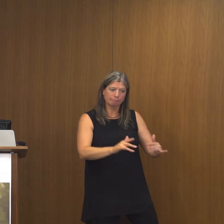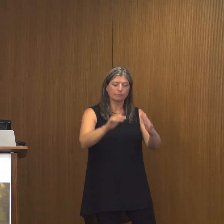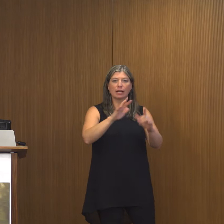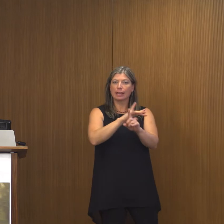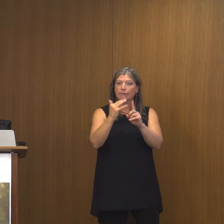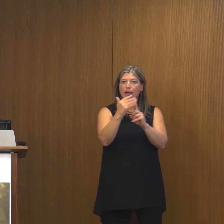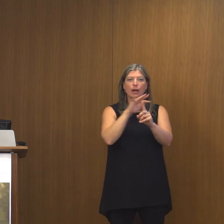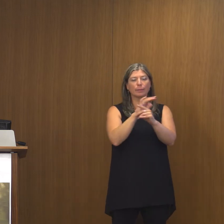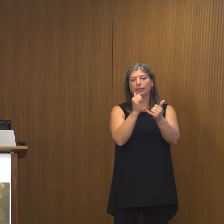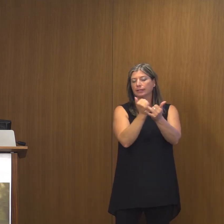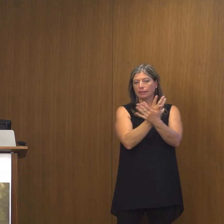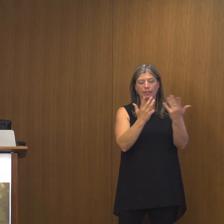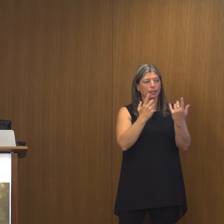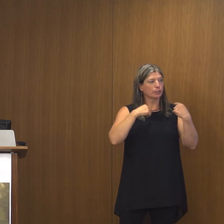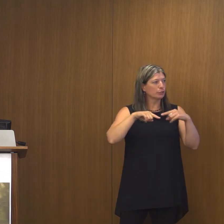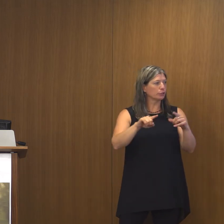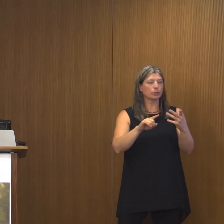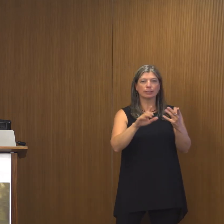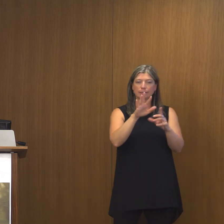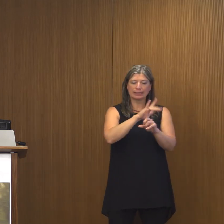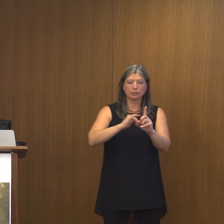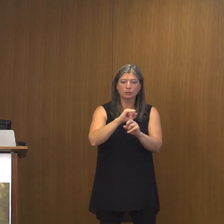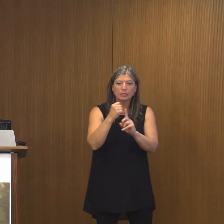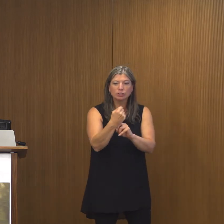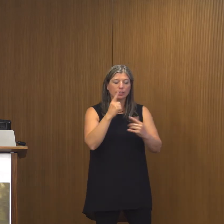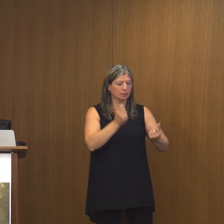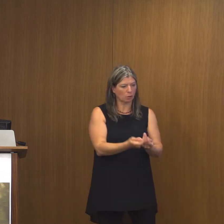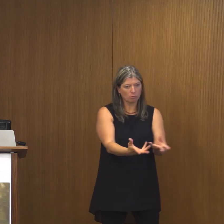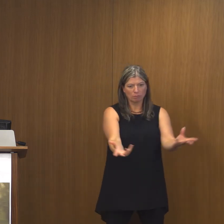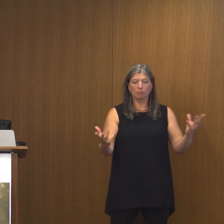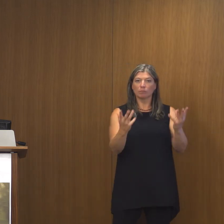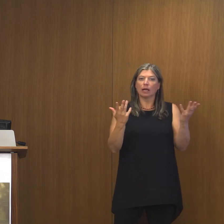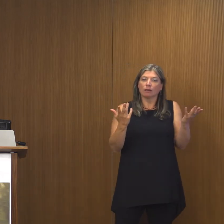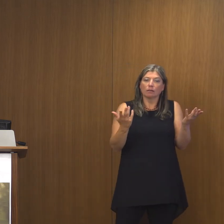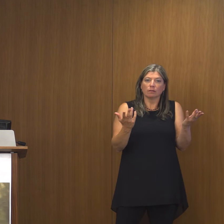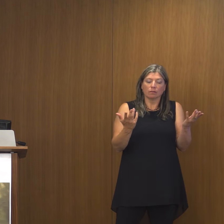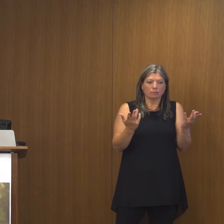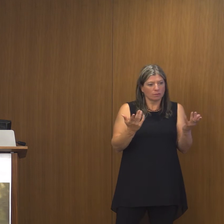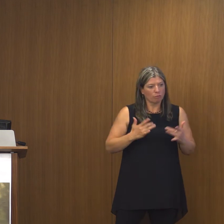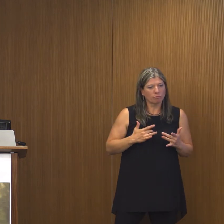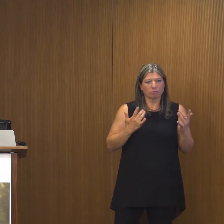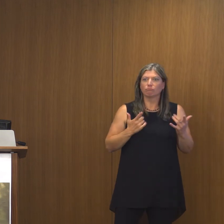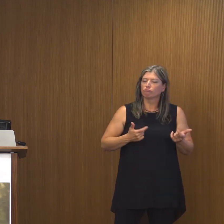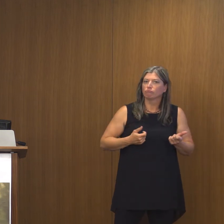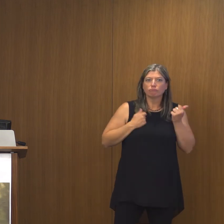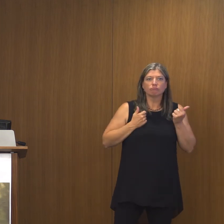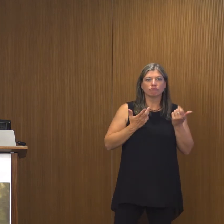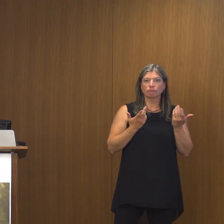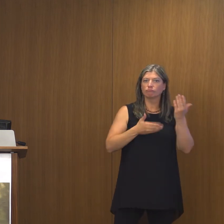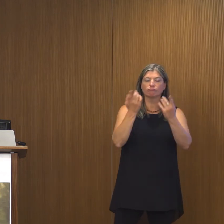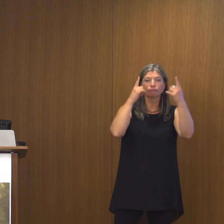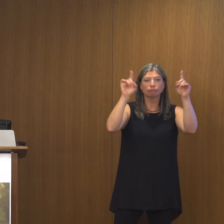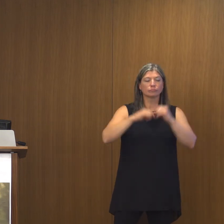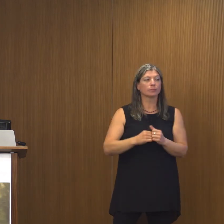environments and build situations and spaces where they can thrive throughout their life. Then measuring successes, it's very